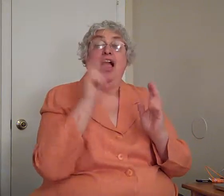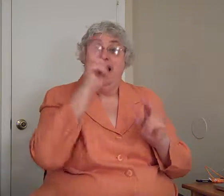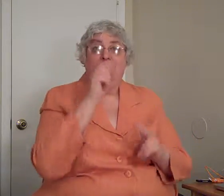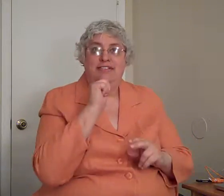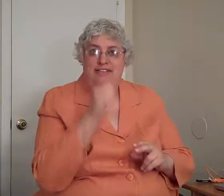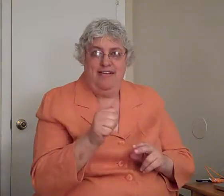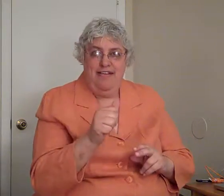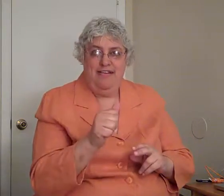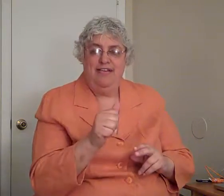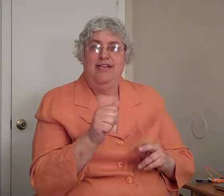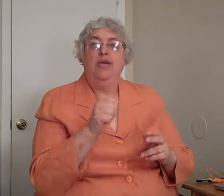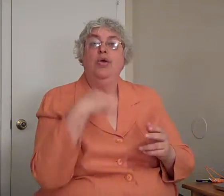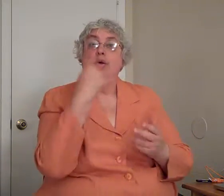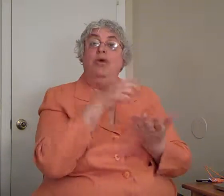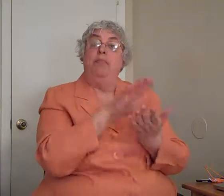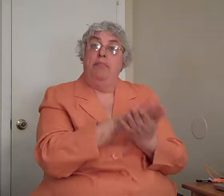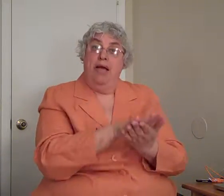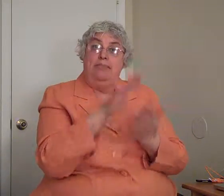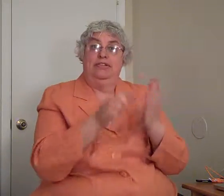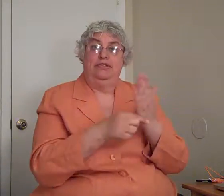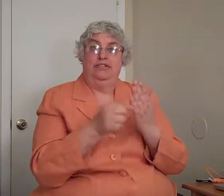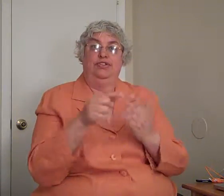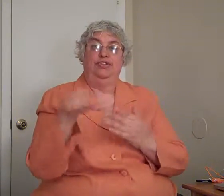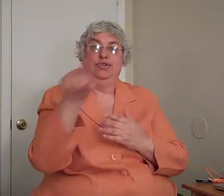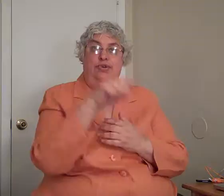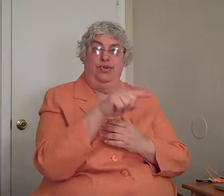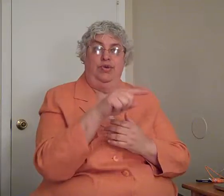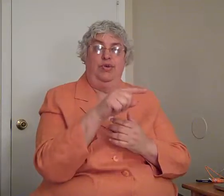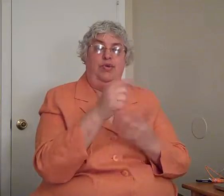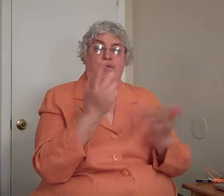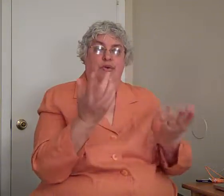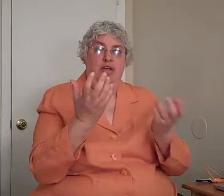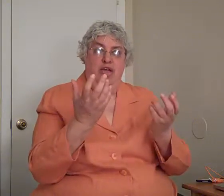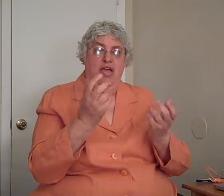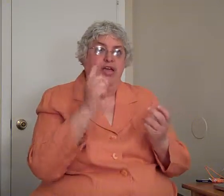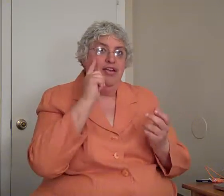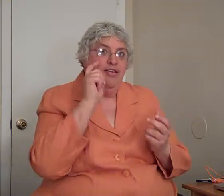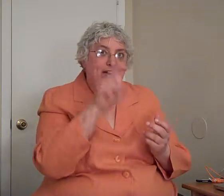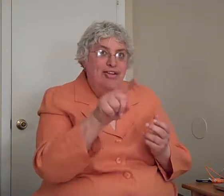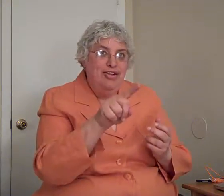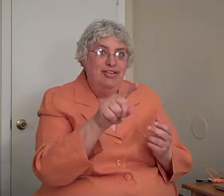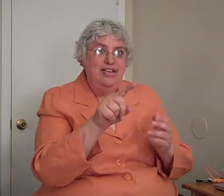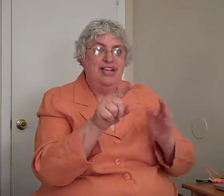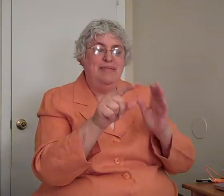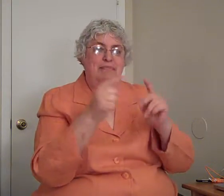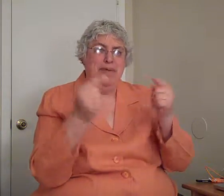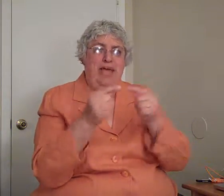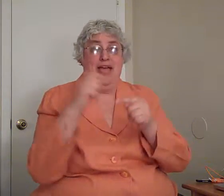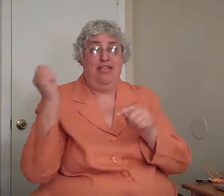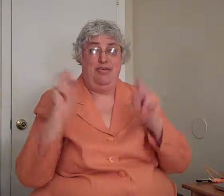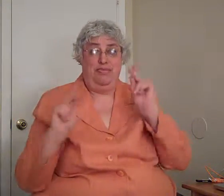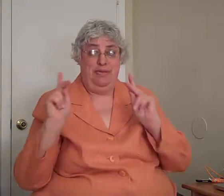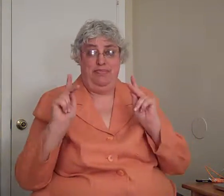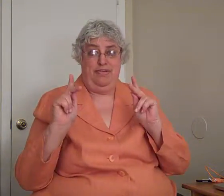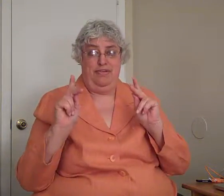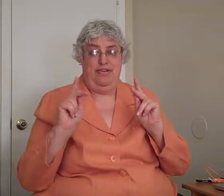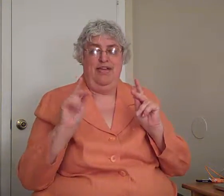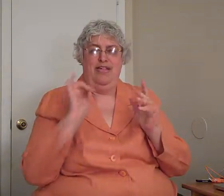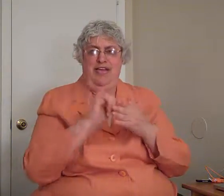The publishers of these magazines know that you are genetically programmed to notice and to respond to the pain of other people. That's why you always look at a